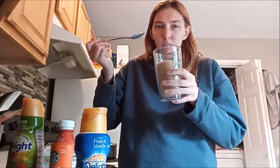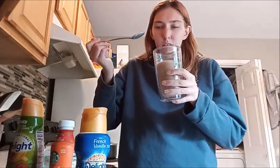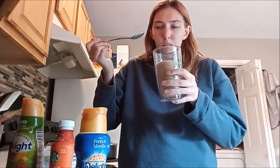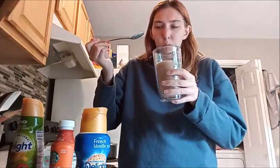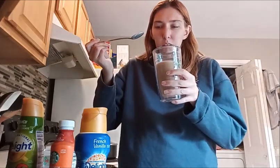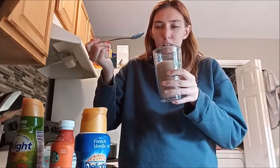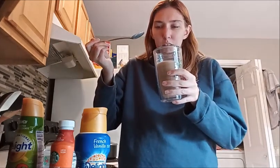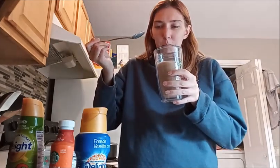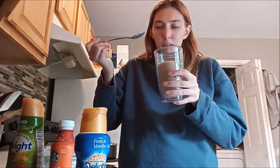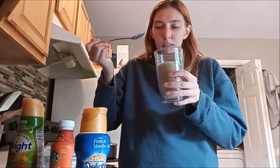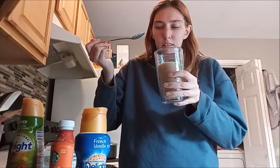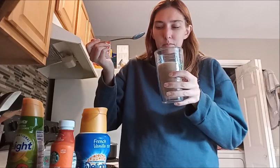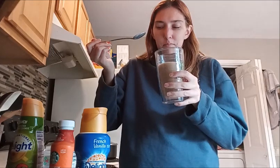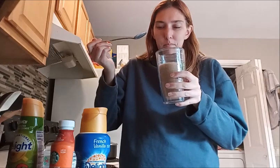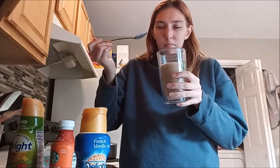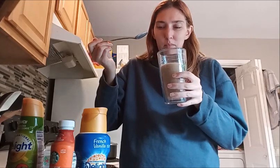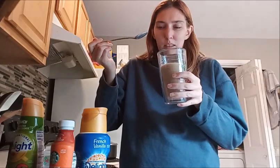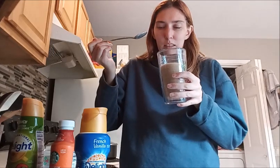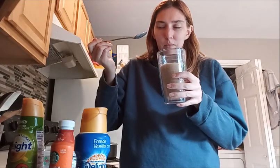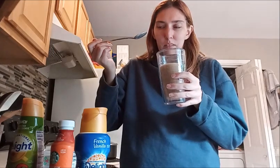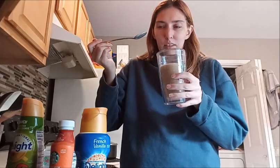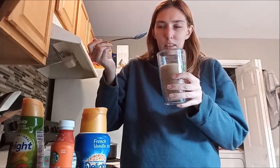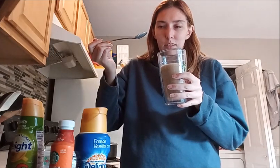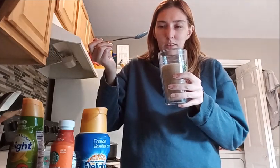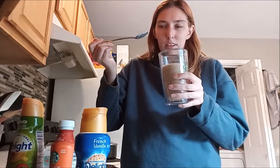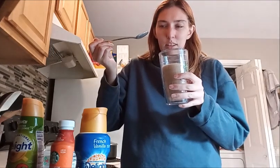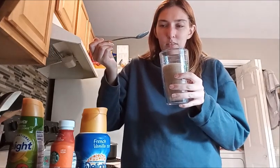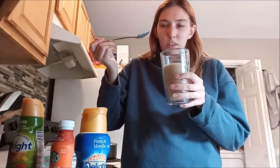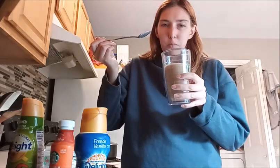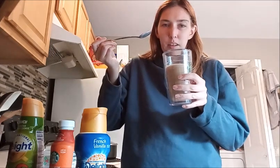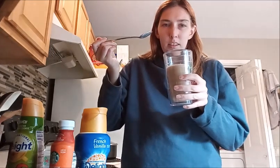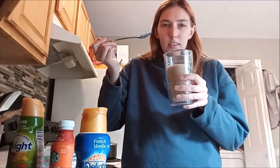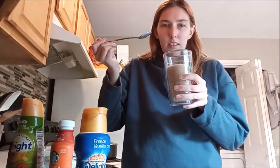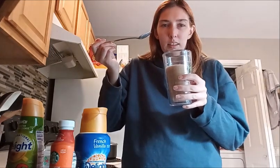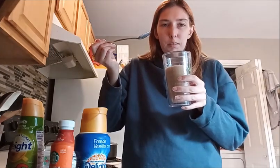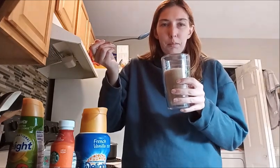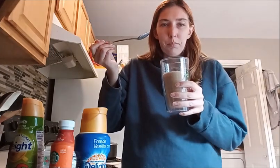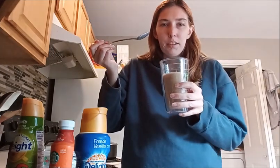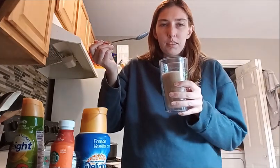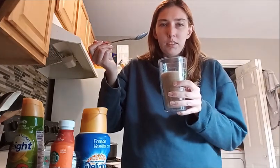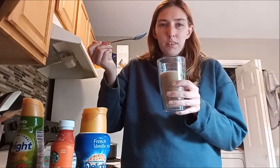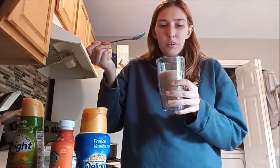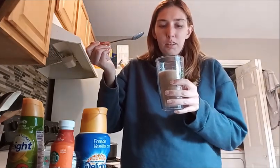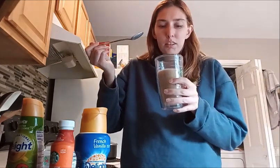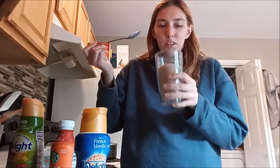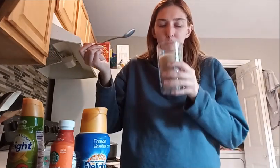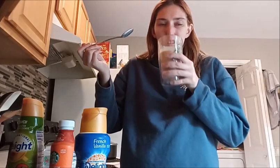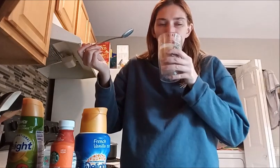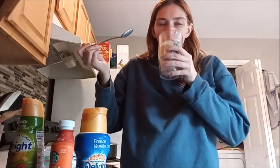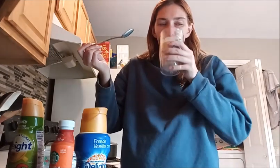don't know what I just made. And I'm very, very confused by it. And I think my body's confused by it too.